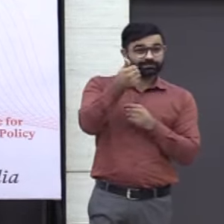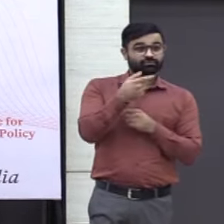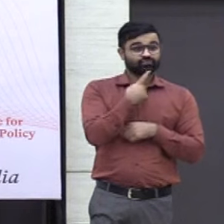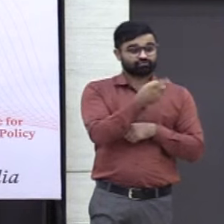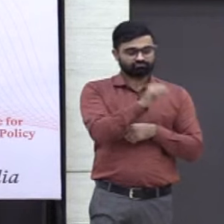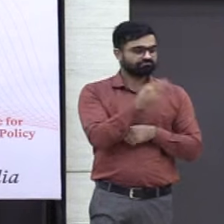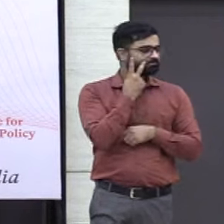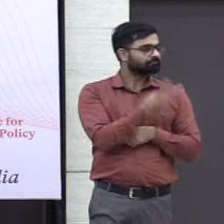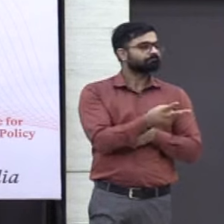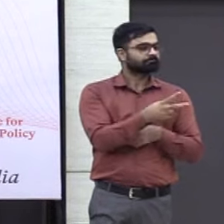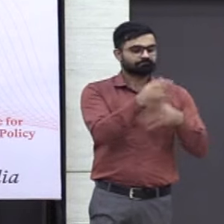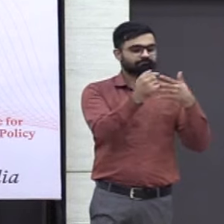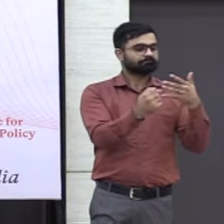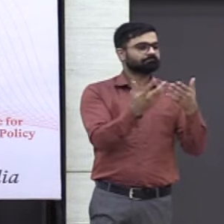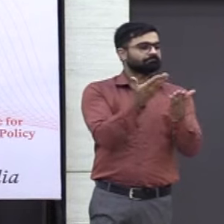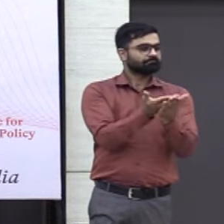say that, look sir,